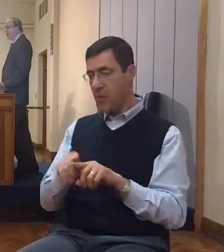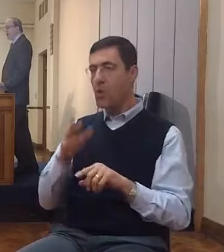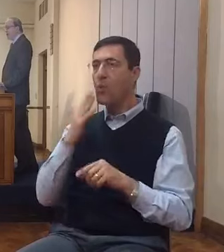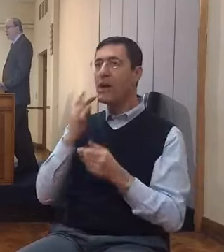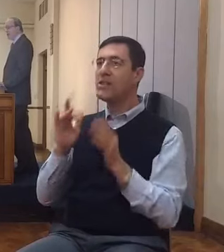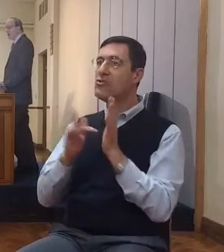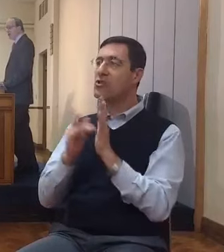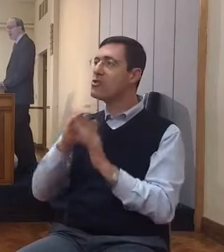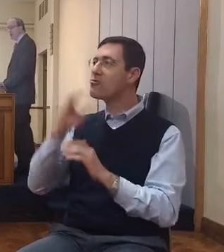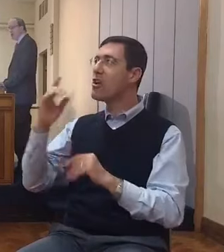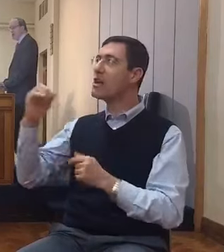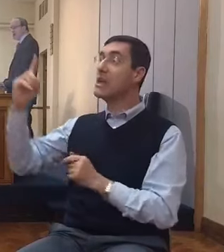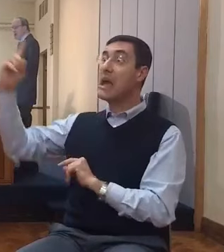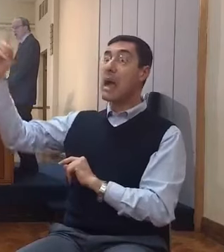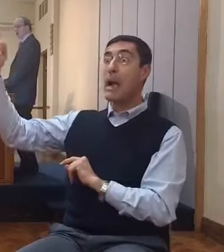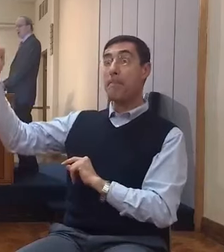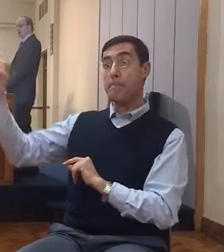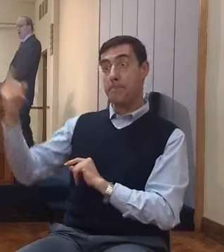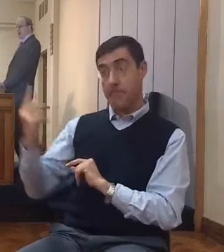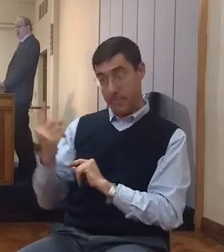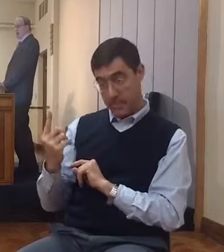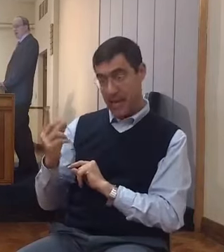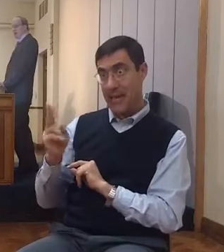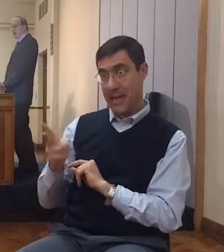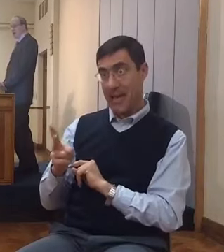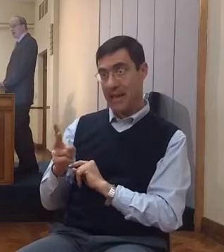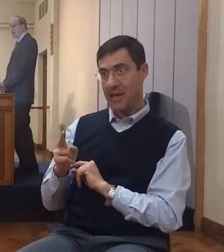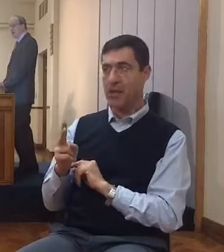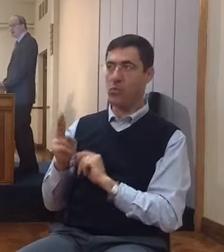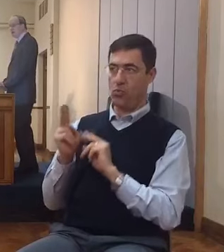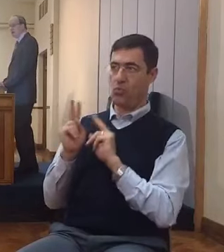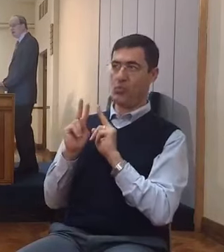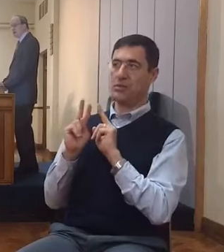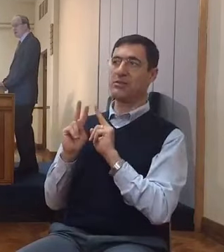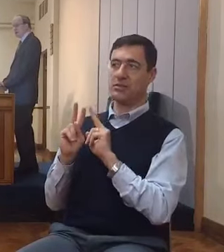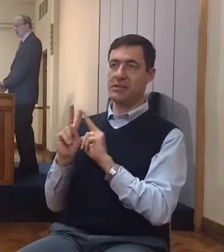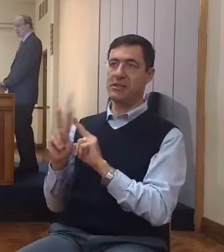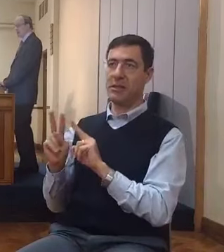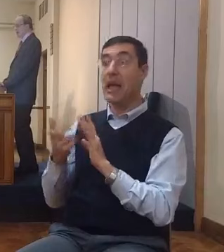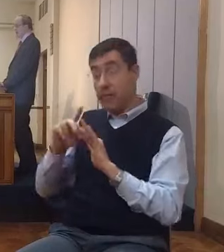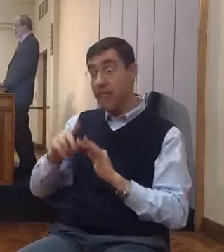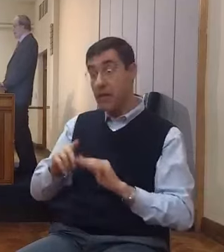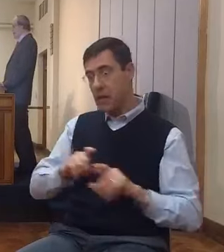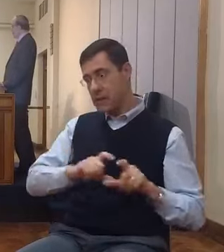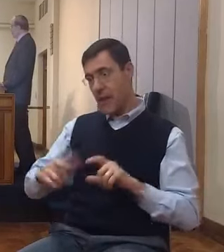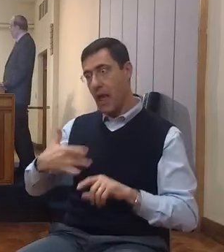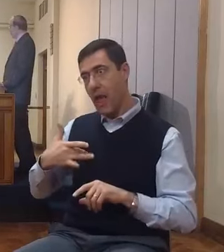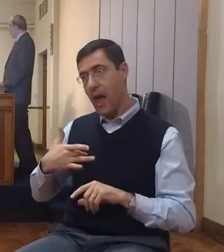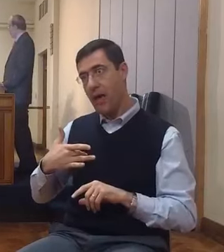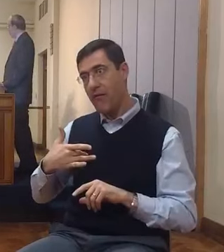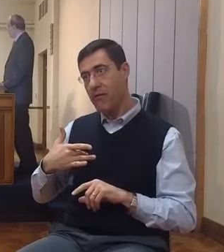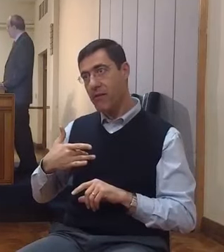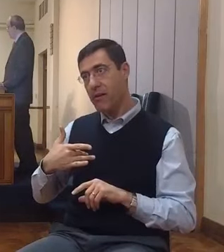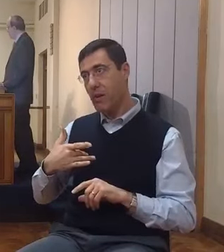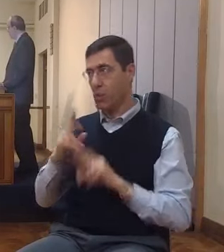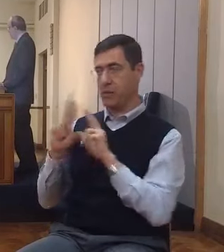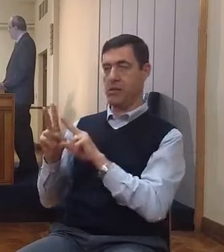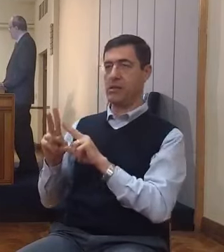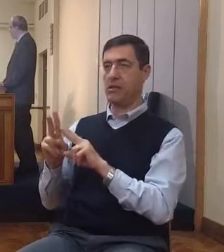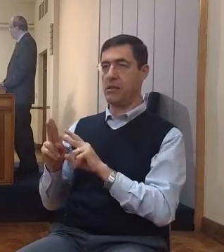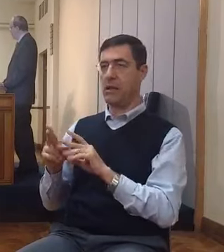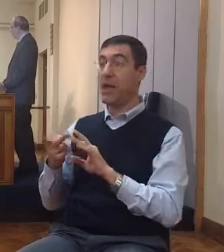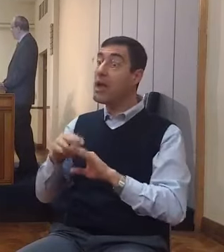Christ returns, we shall see it with our eyes. If we die before he